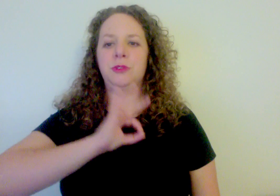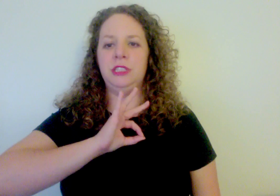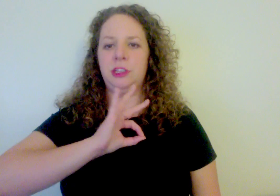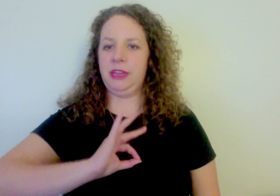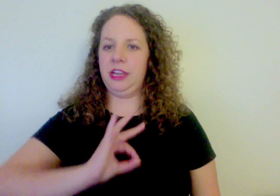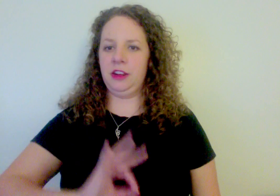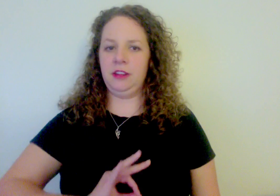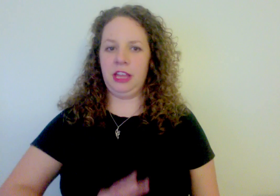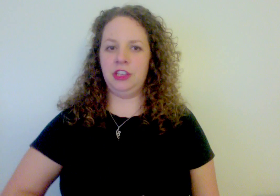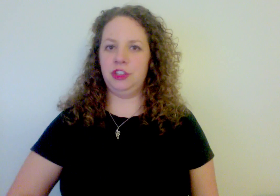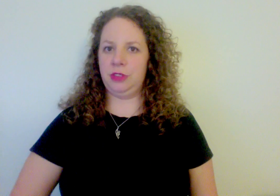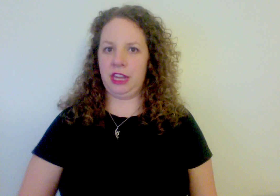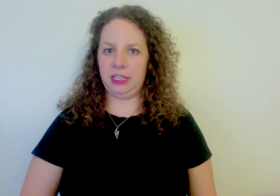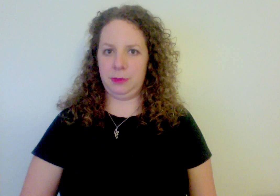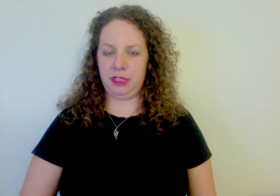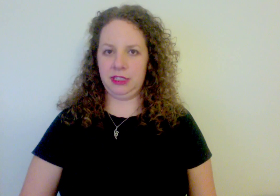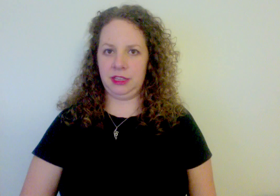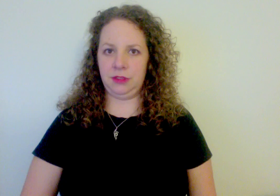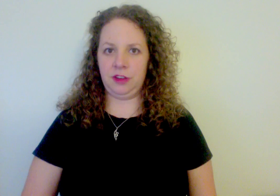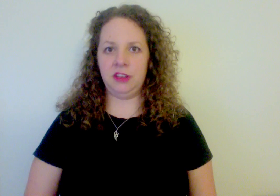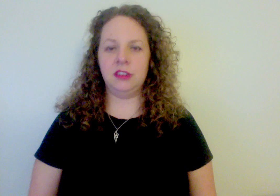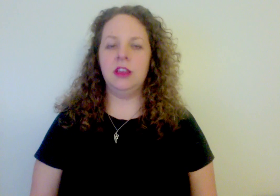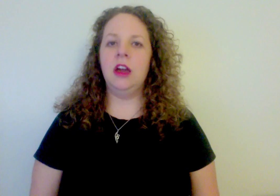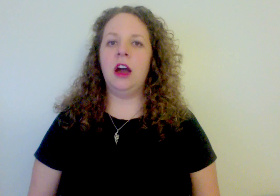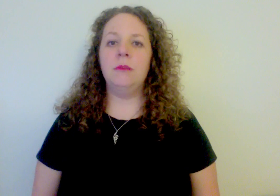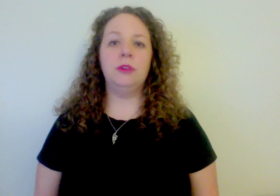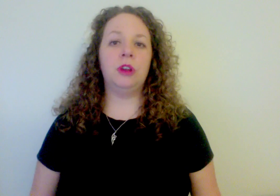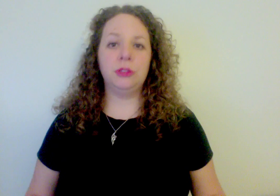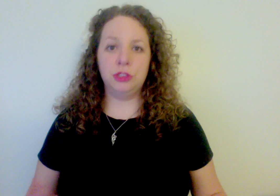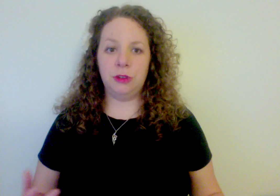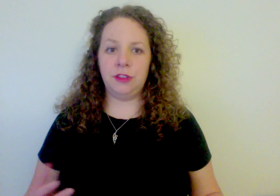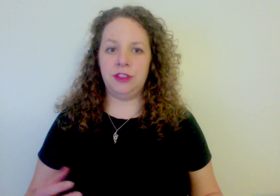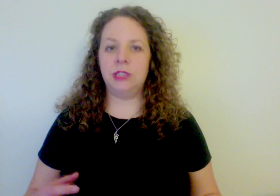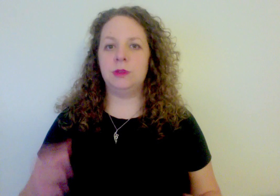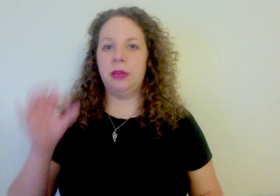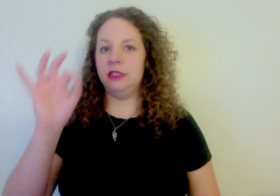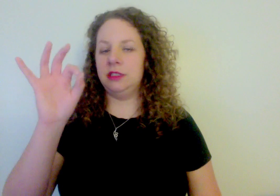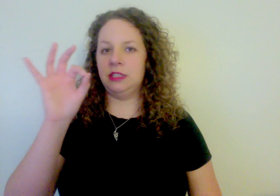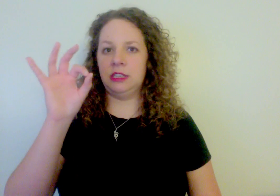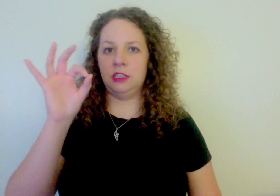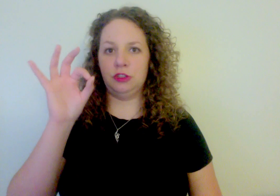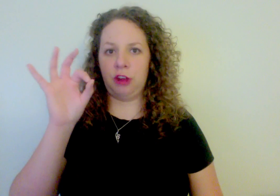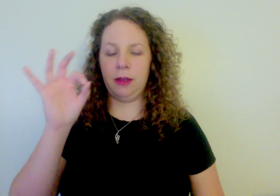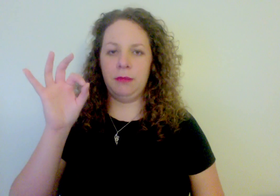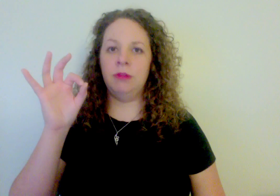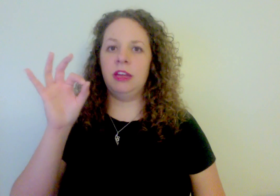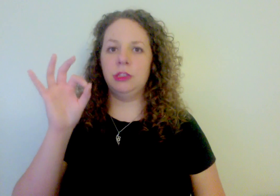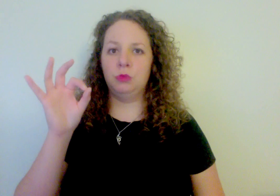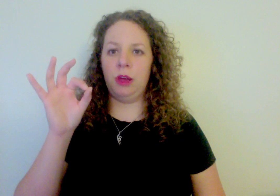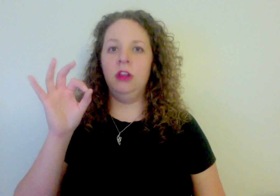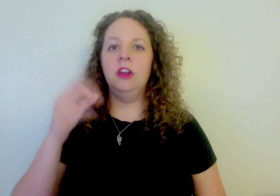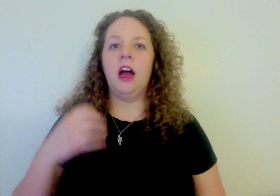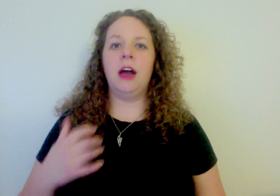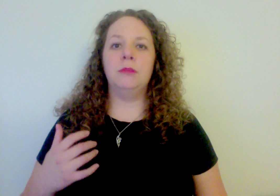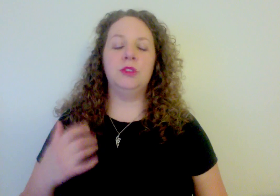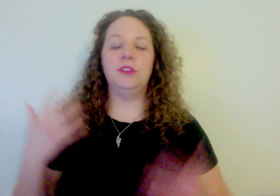go here and show that it has buttons down the front. You could also do other things with buttons. This can describe as well. So if you're